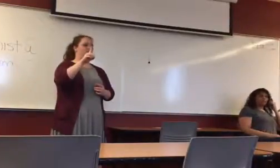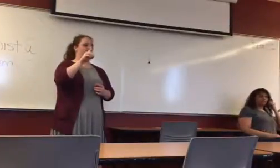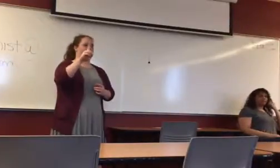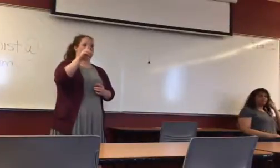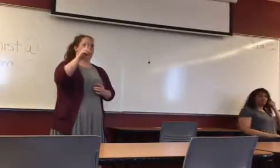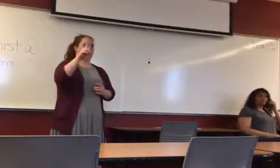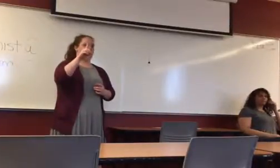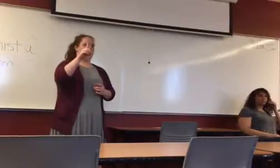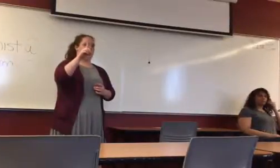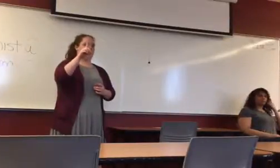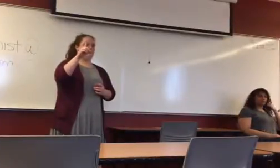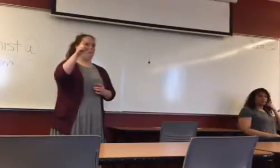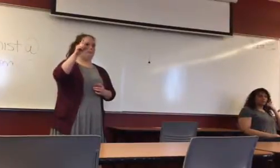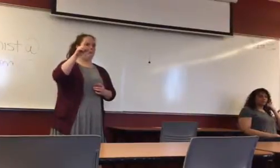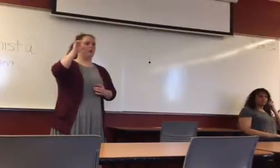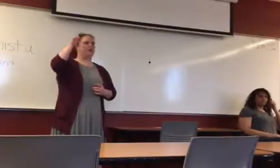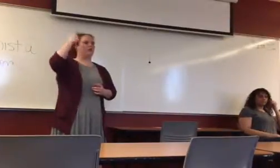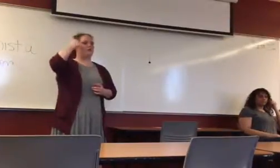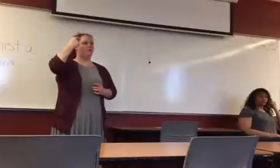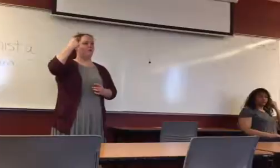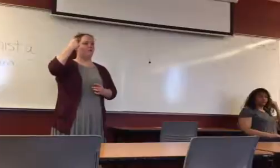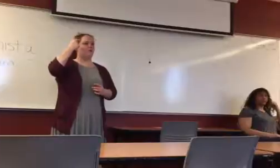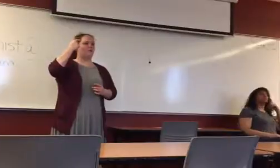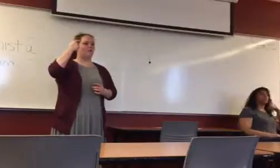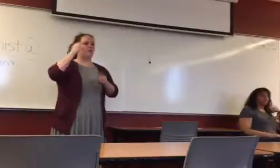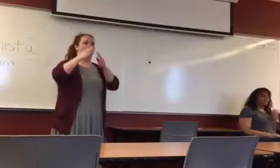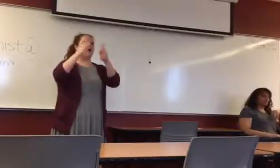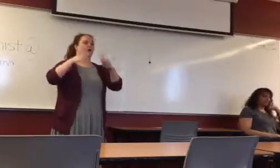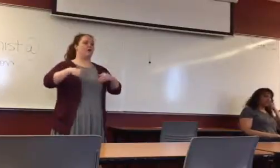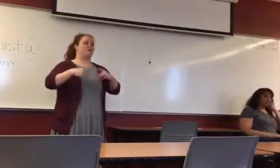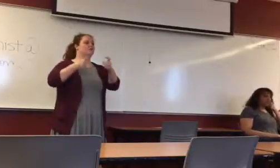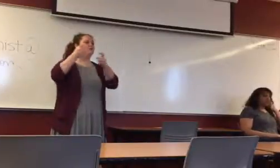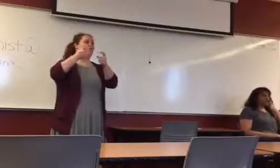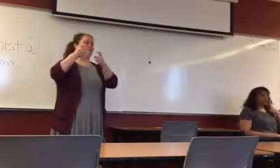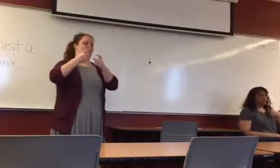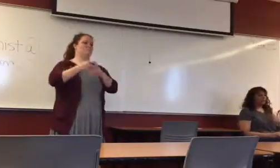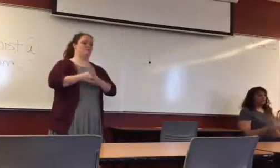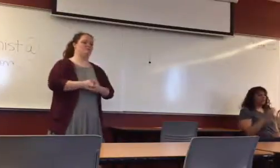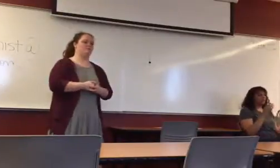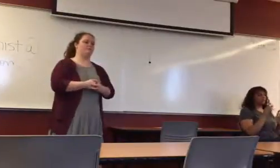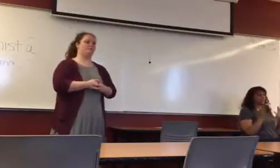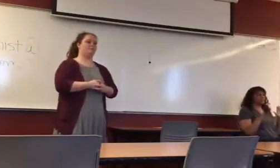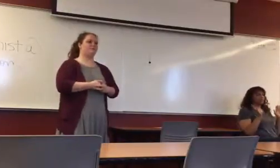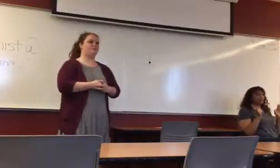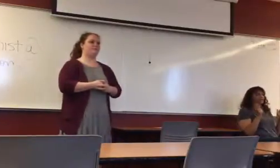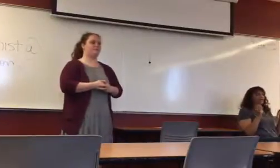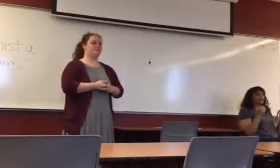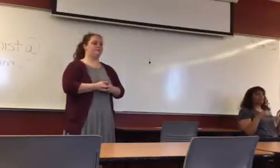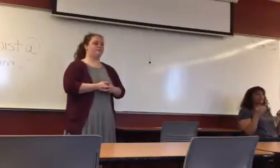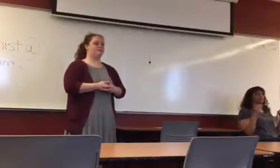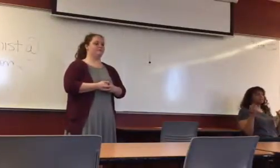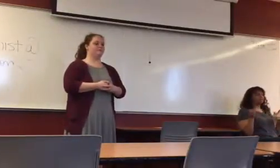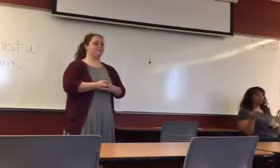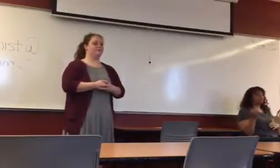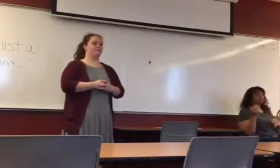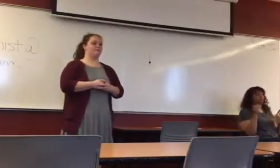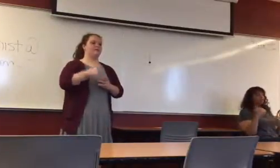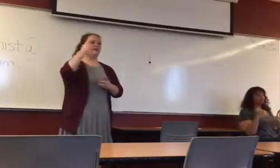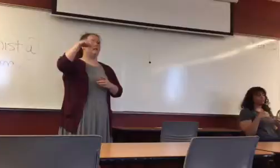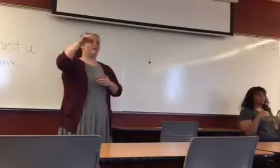and it's a government, it's a housing authority. Yes, thank you. And they have like a specific rule in their contract